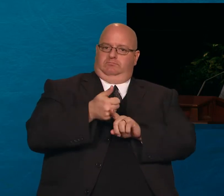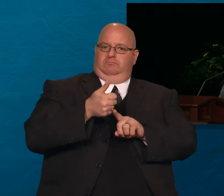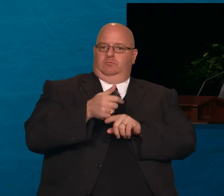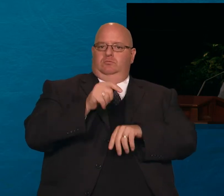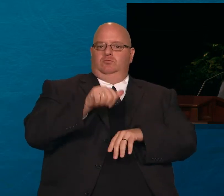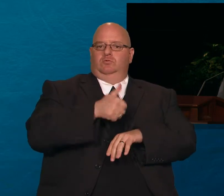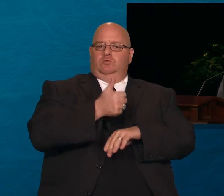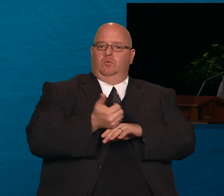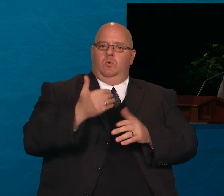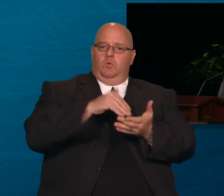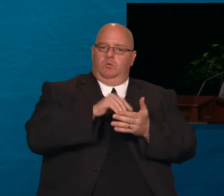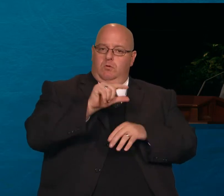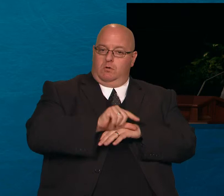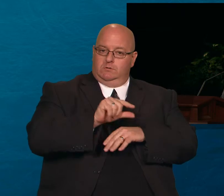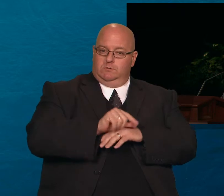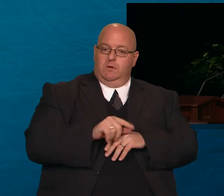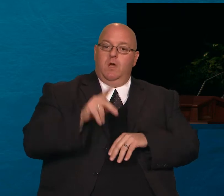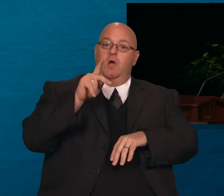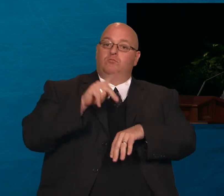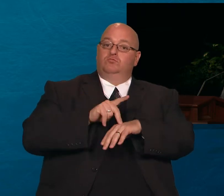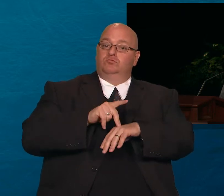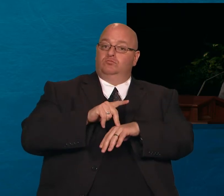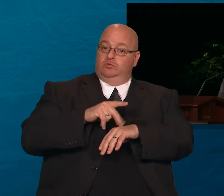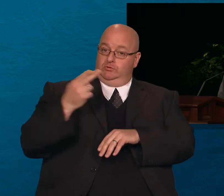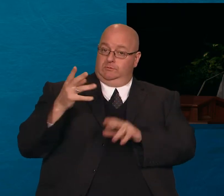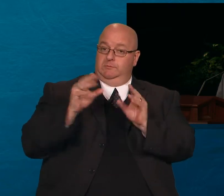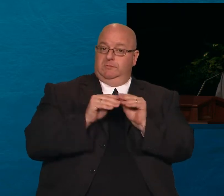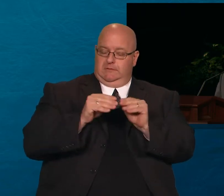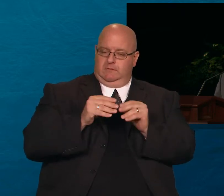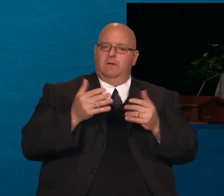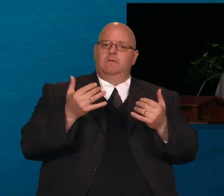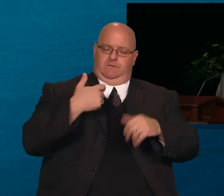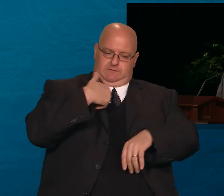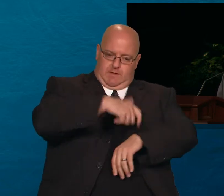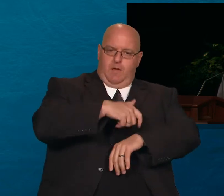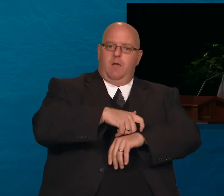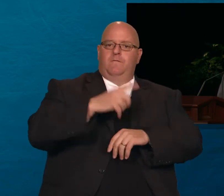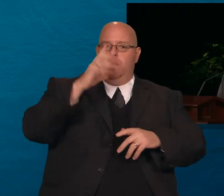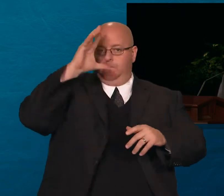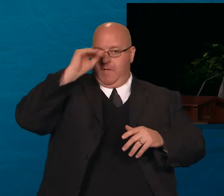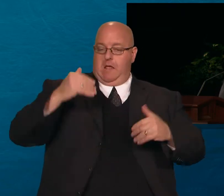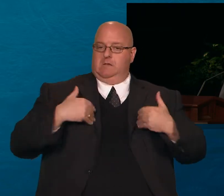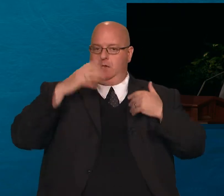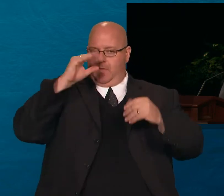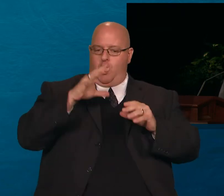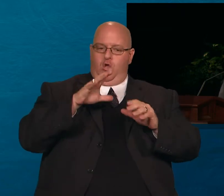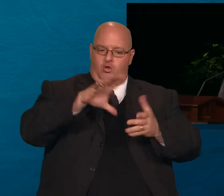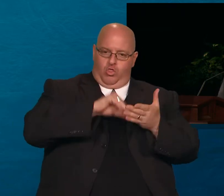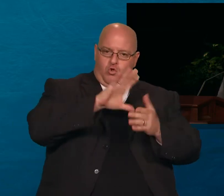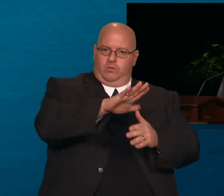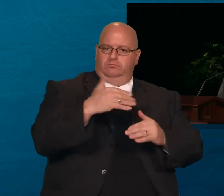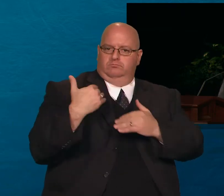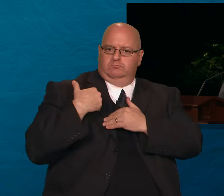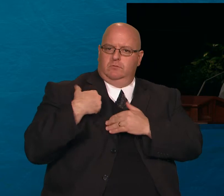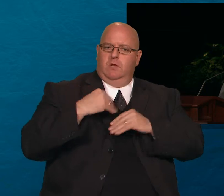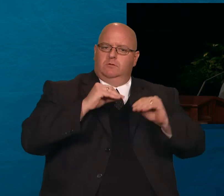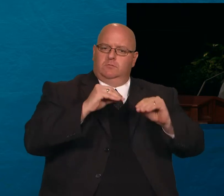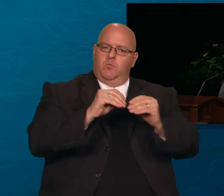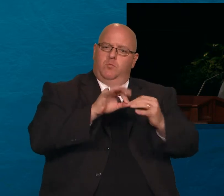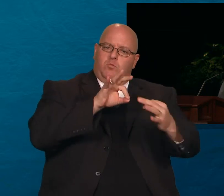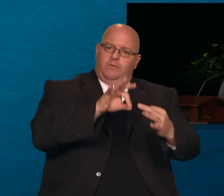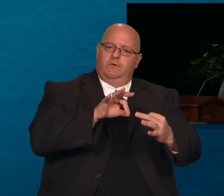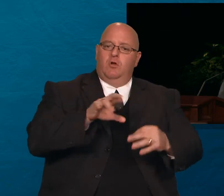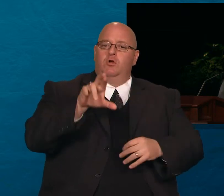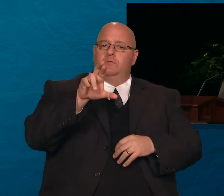gospel. Priesthood meetings are a time for men and young men to learn their duty and to be instructed more perfectly, and